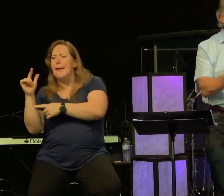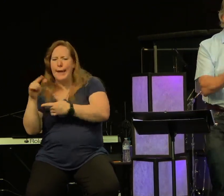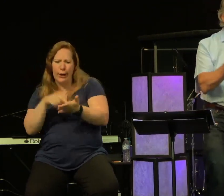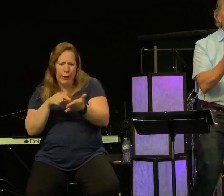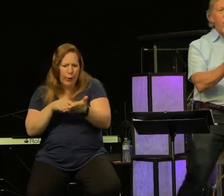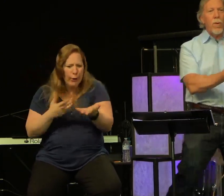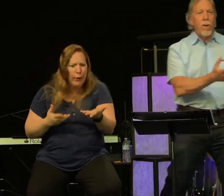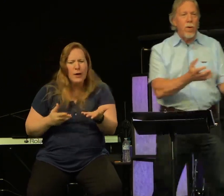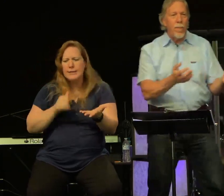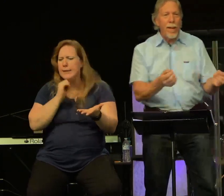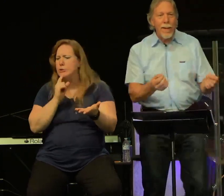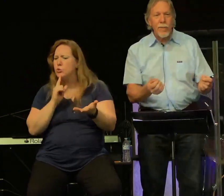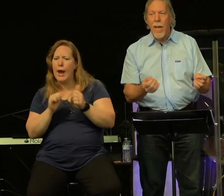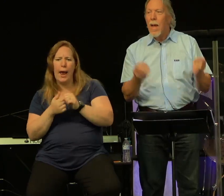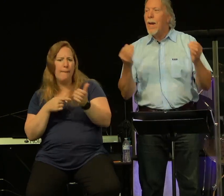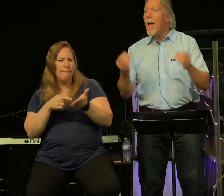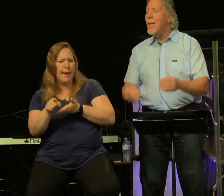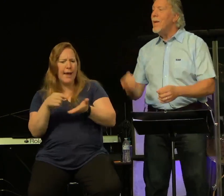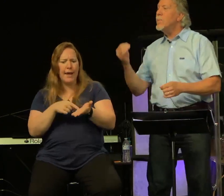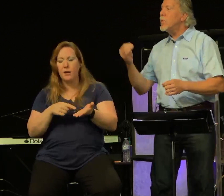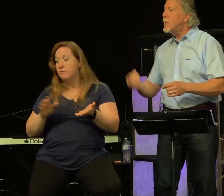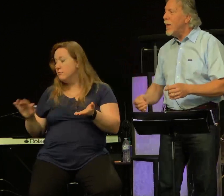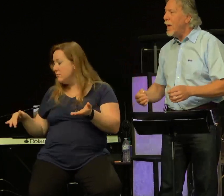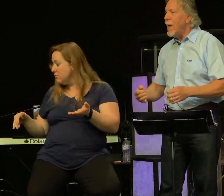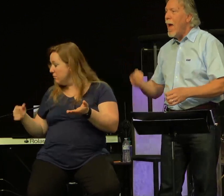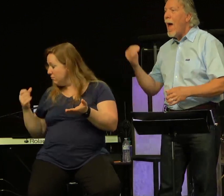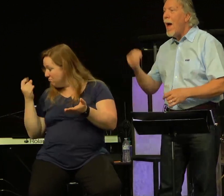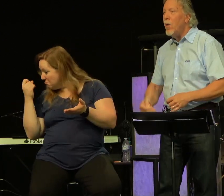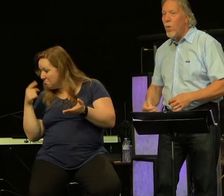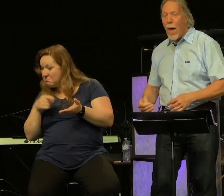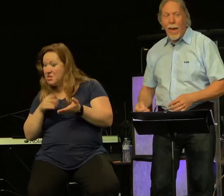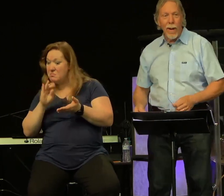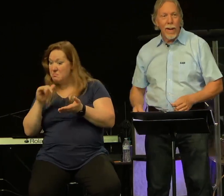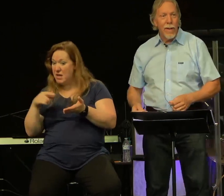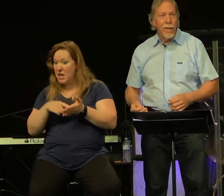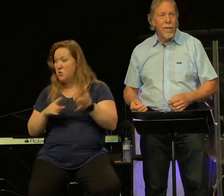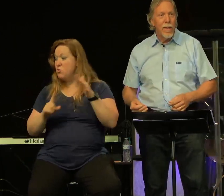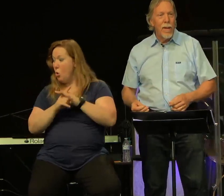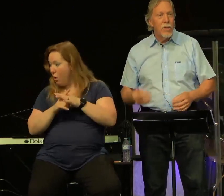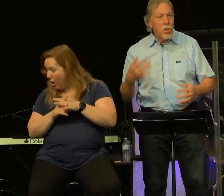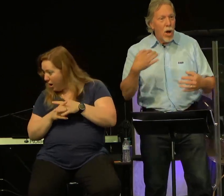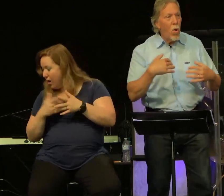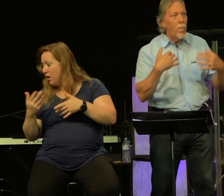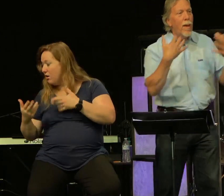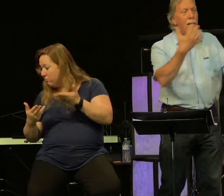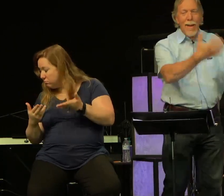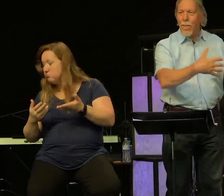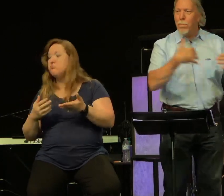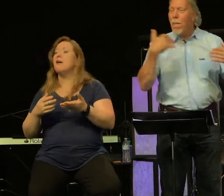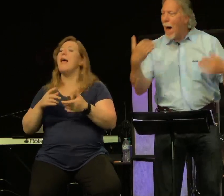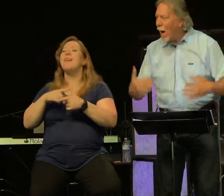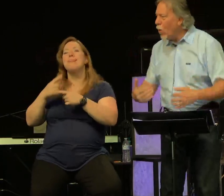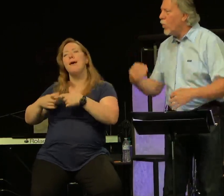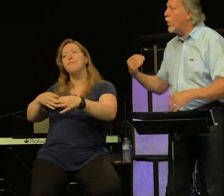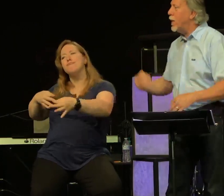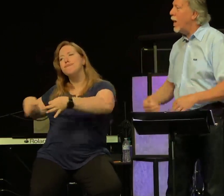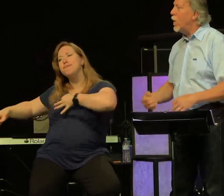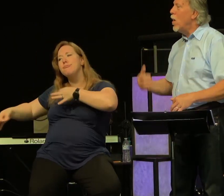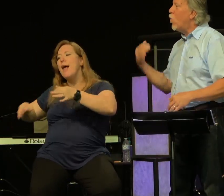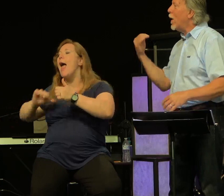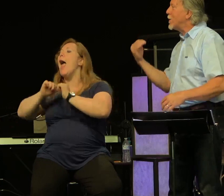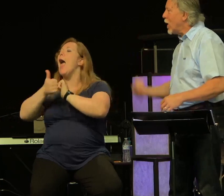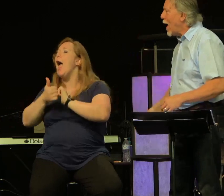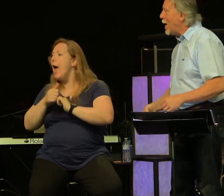sure what we're going to do about this. Let them see how you handle it. Show them, model for